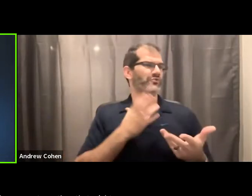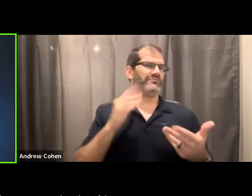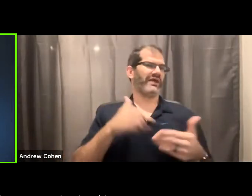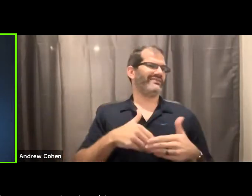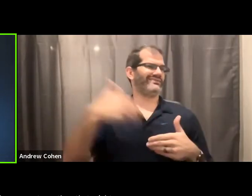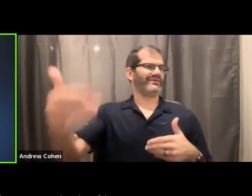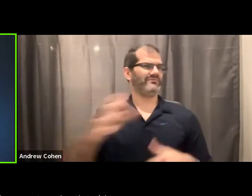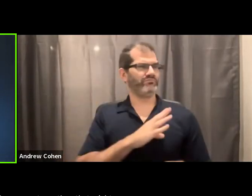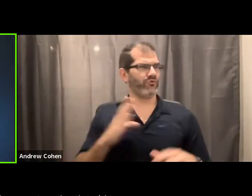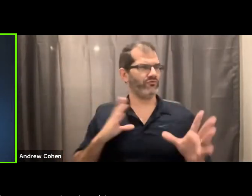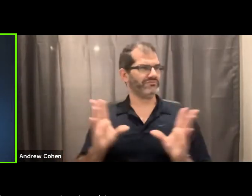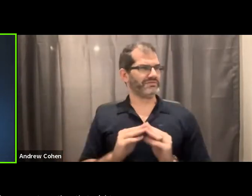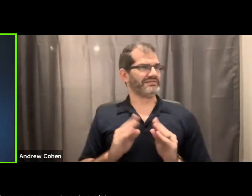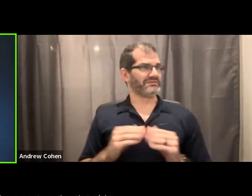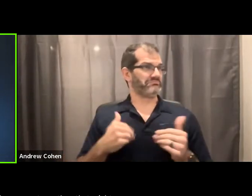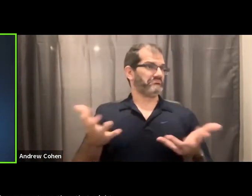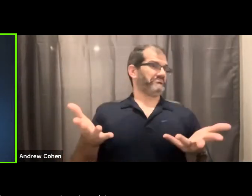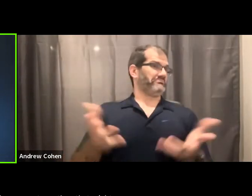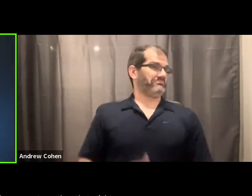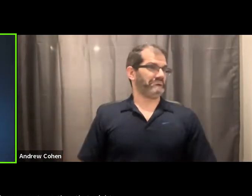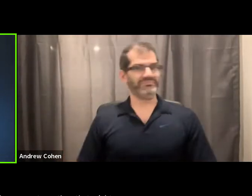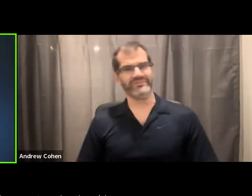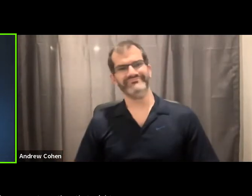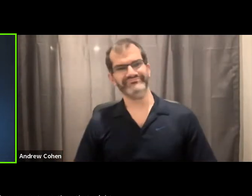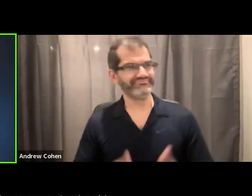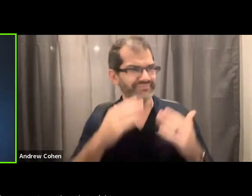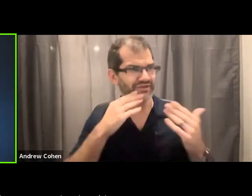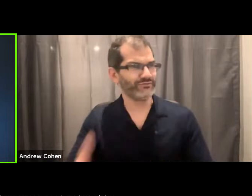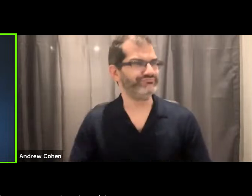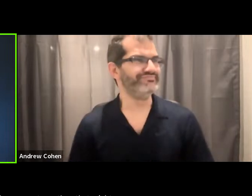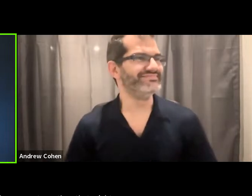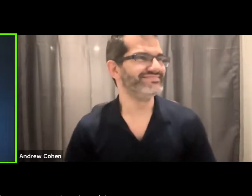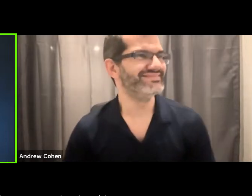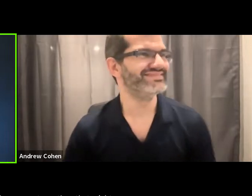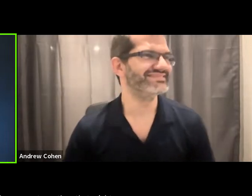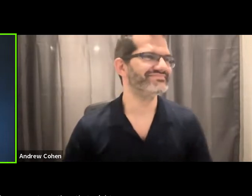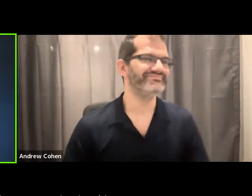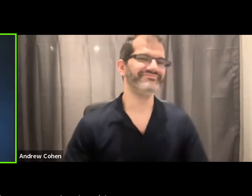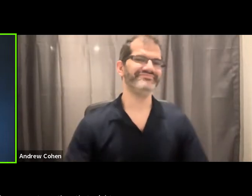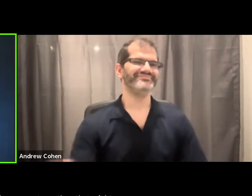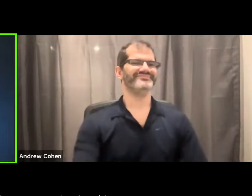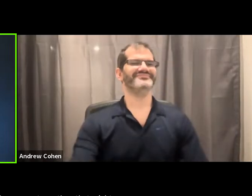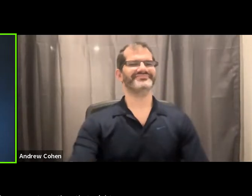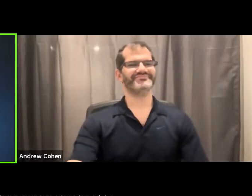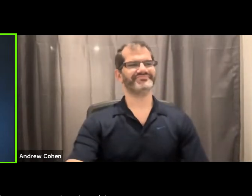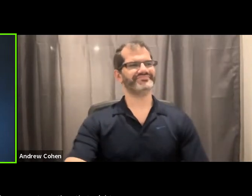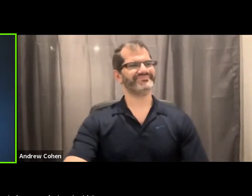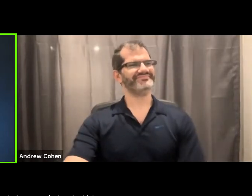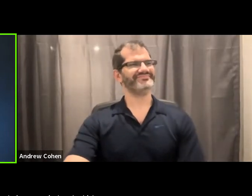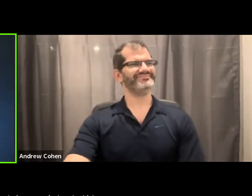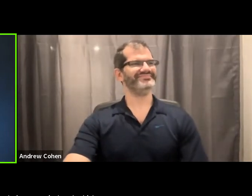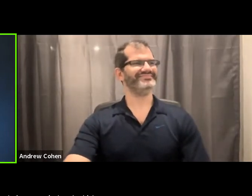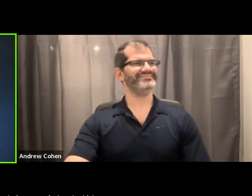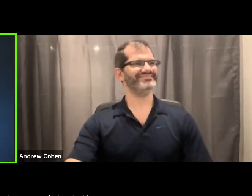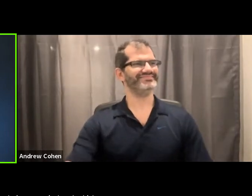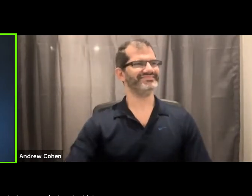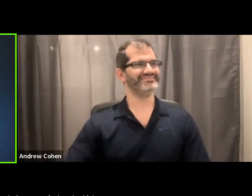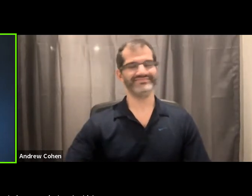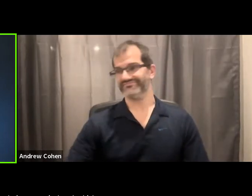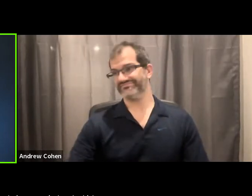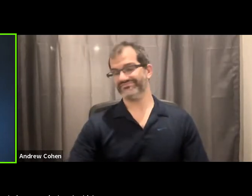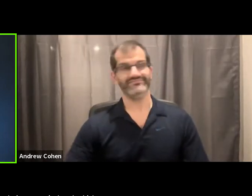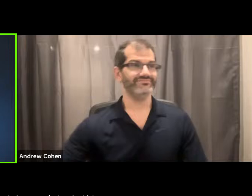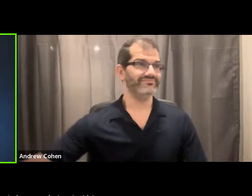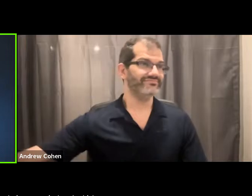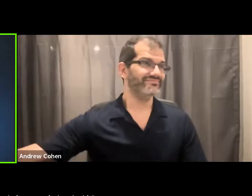and which ones are being canceled. If we could have that study done and then maybe have that reported back to us by the next board meeting, that